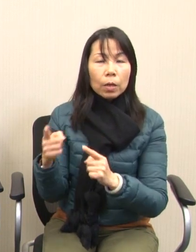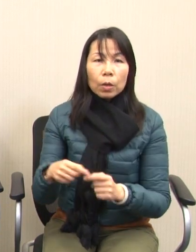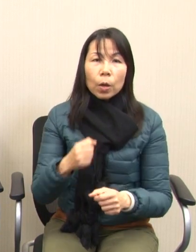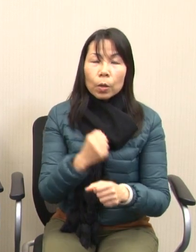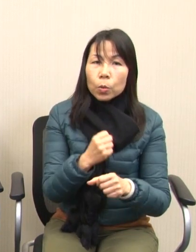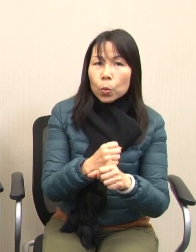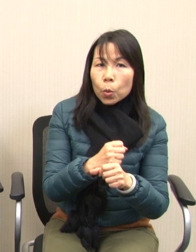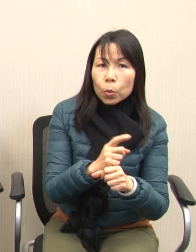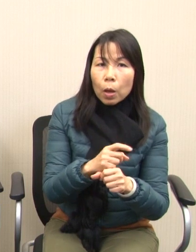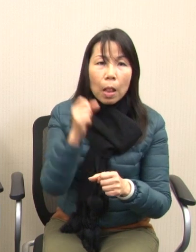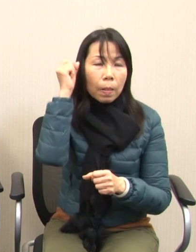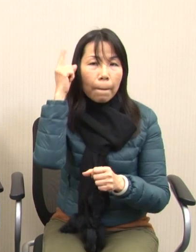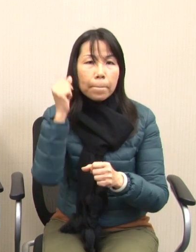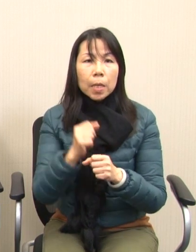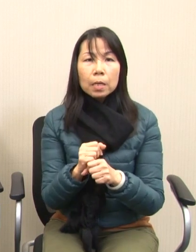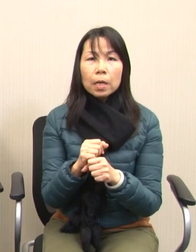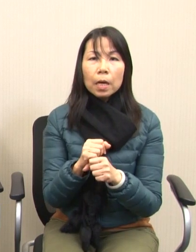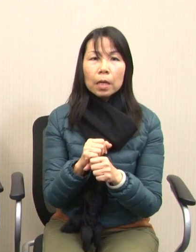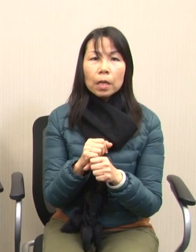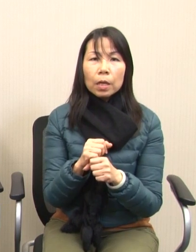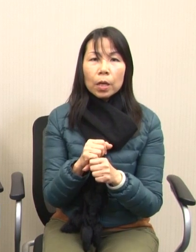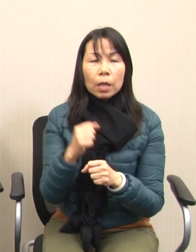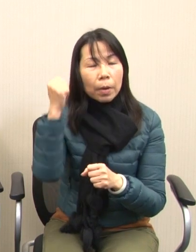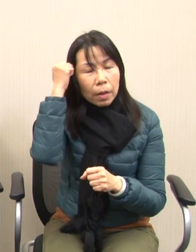participate and suffer